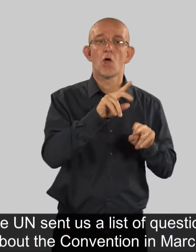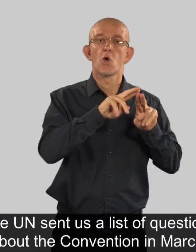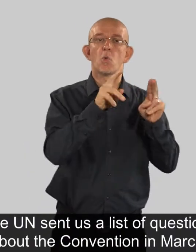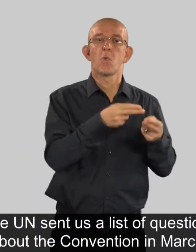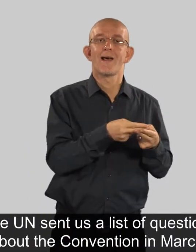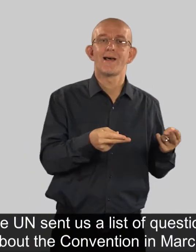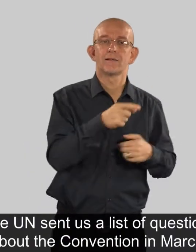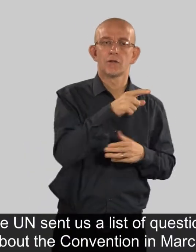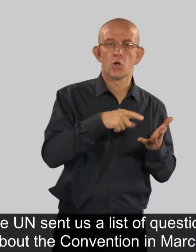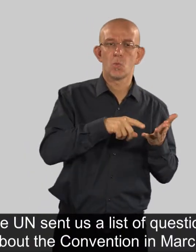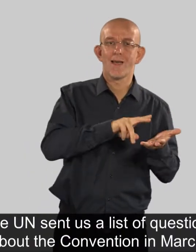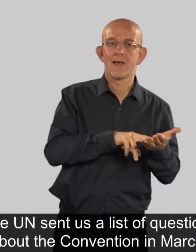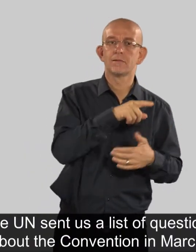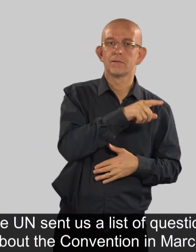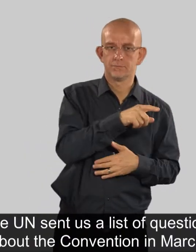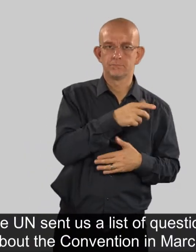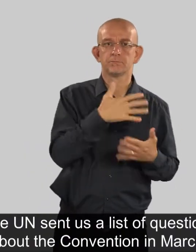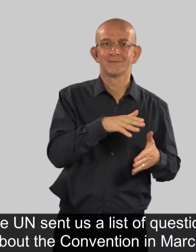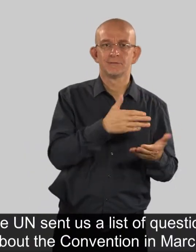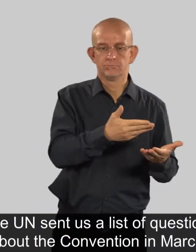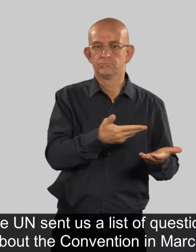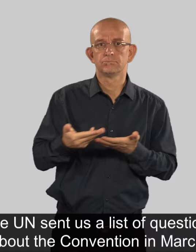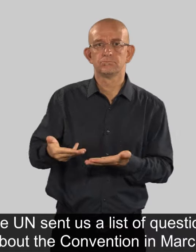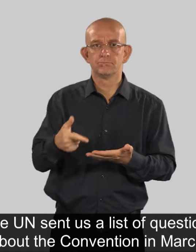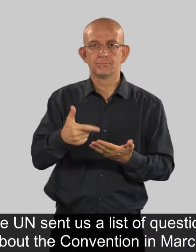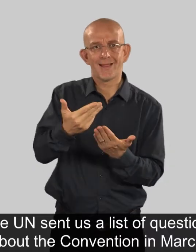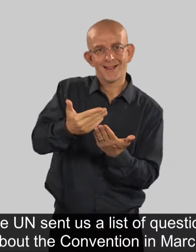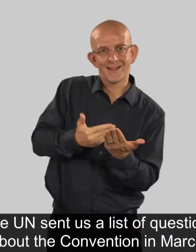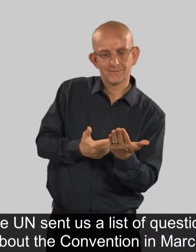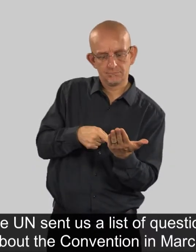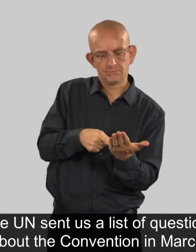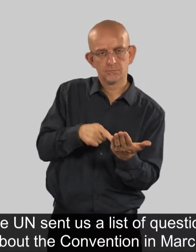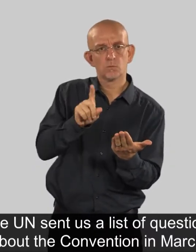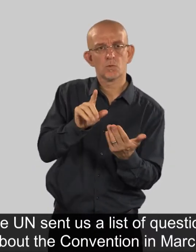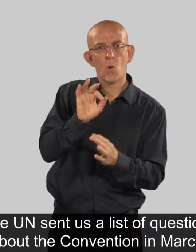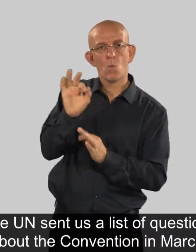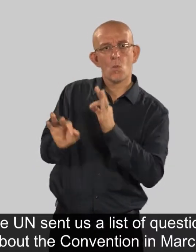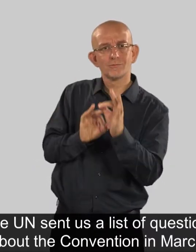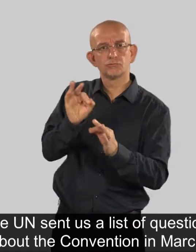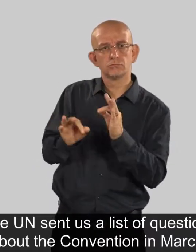The UN sent us a list of questions about the Convention in March.